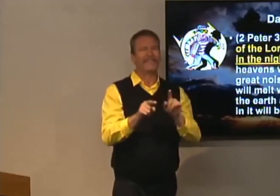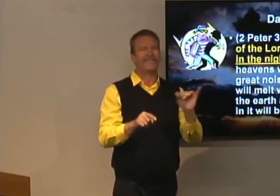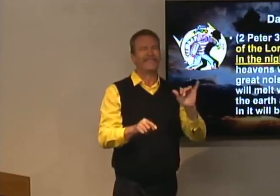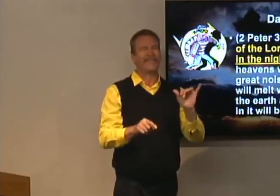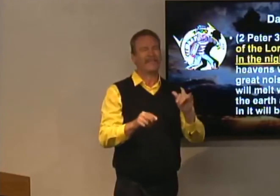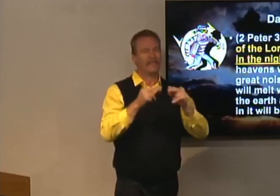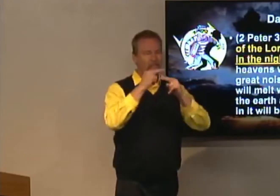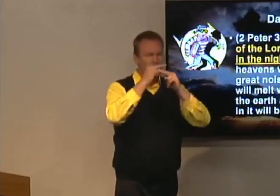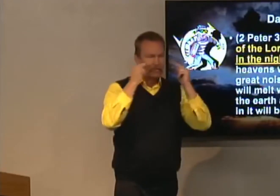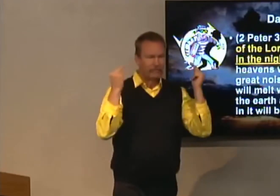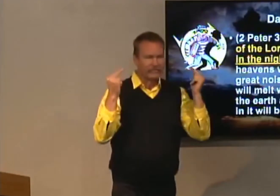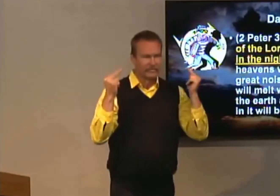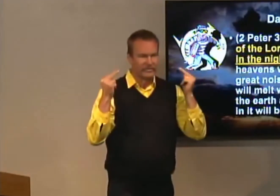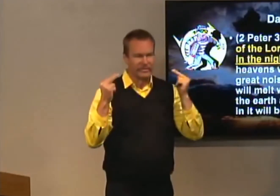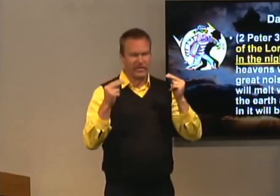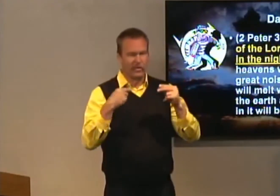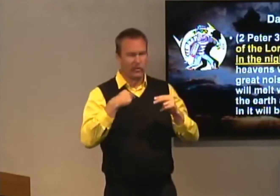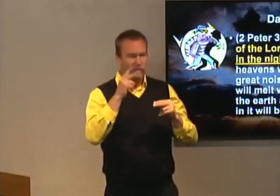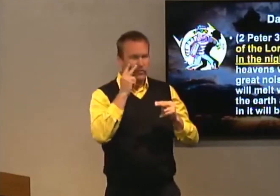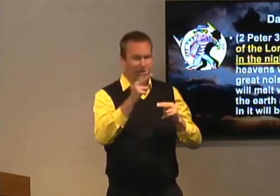will come like a thief.